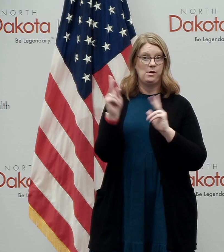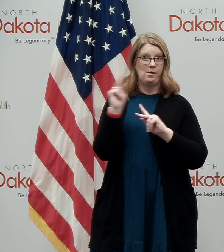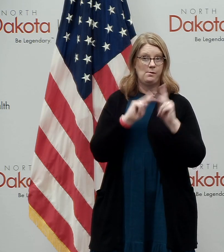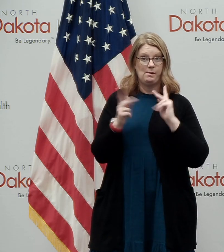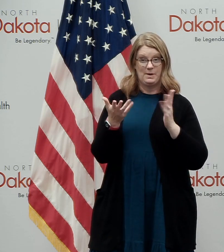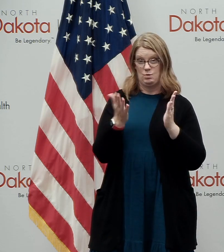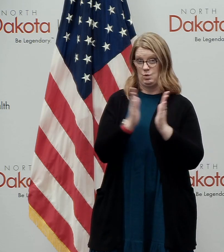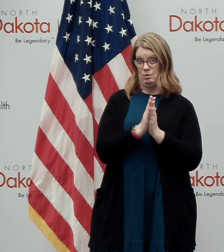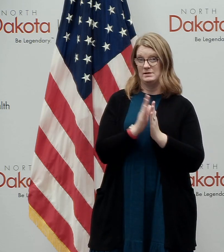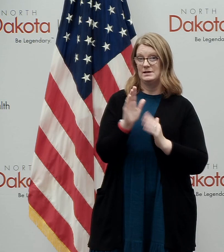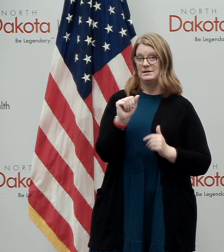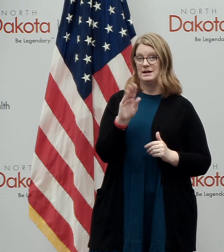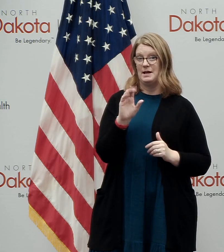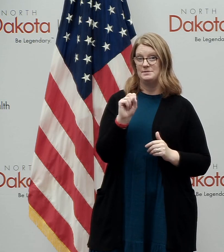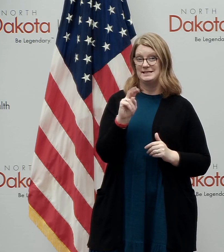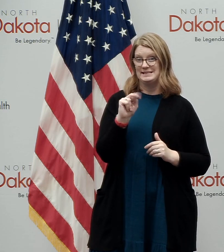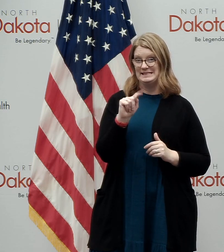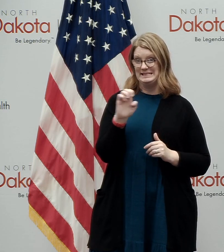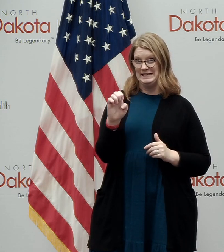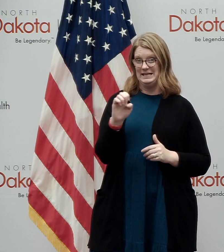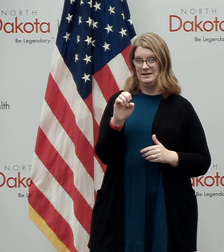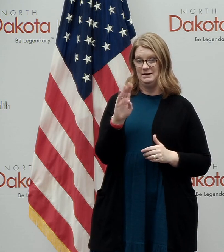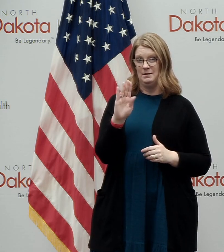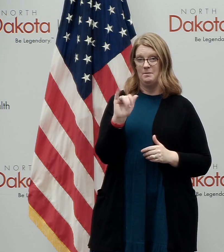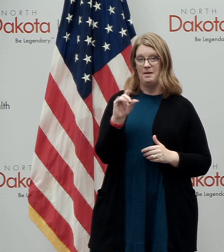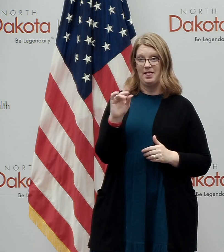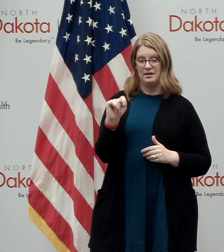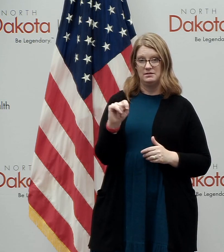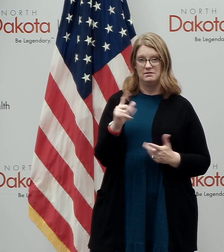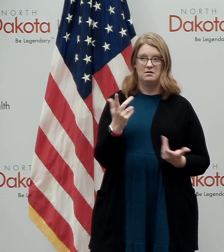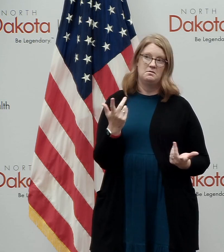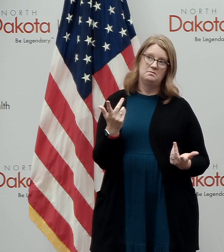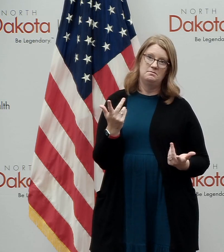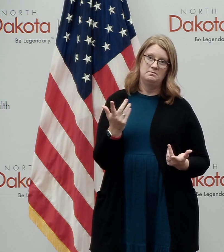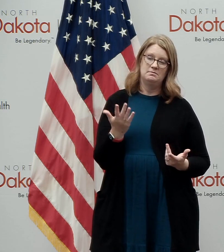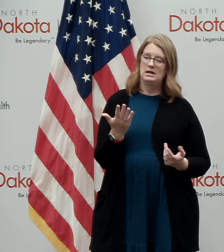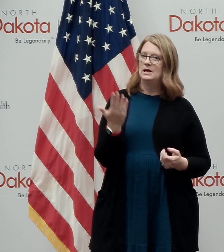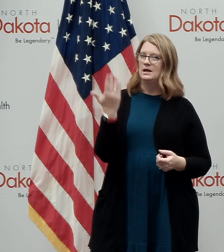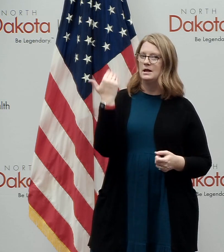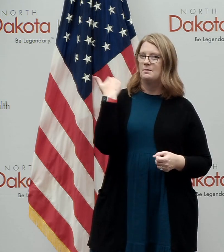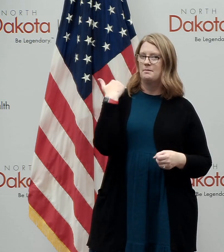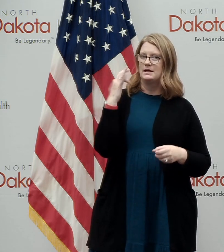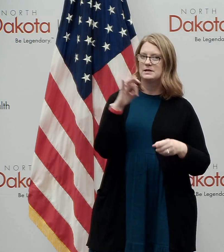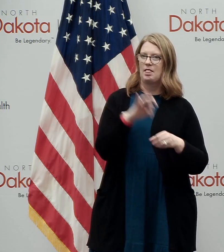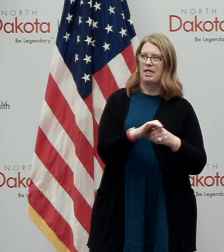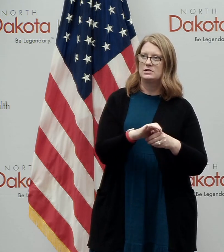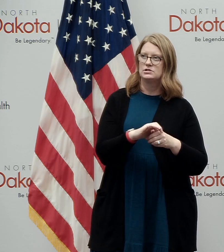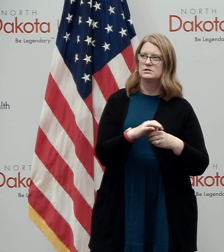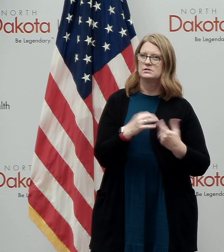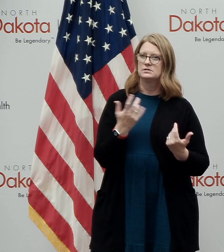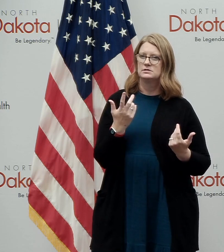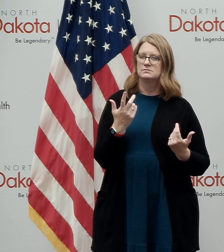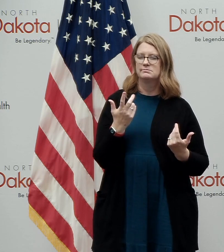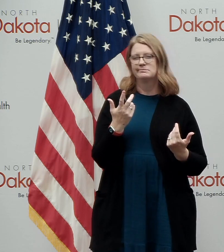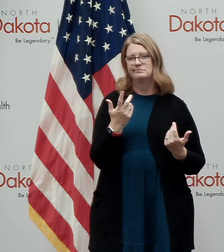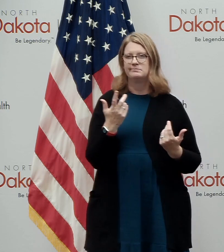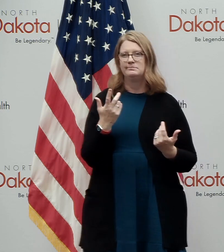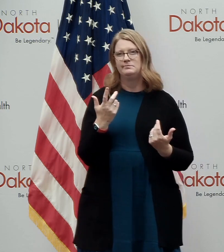requested an absentee ballot, that in past elections we know that approximately